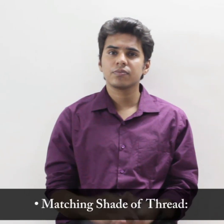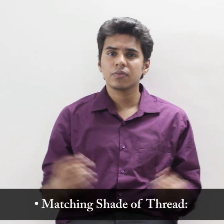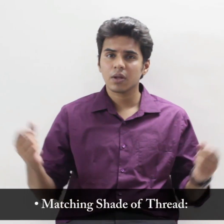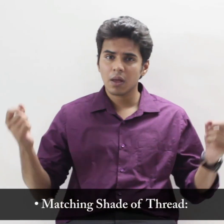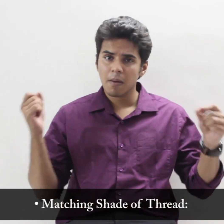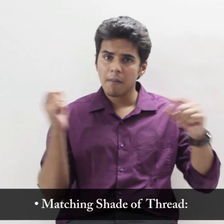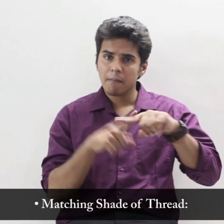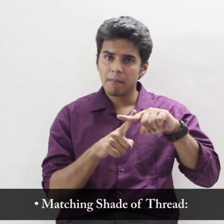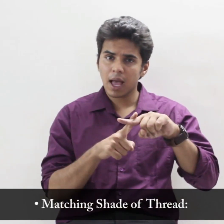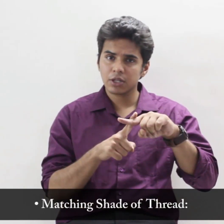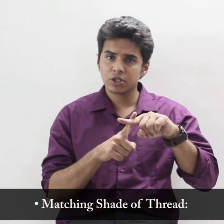matching shade of thread.